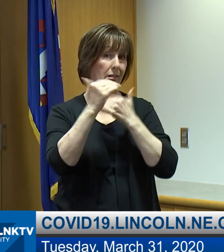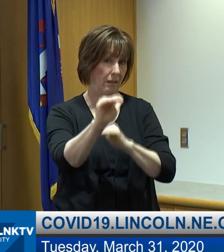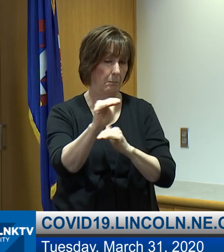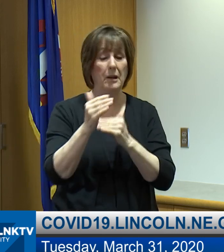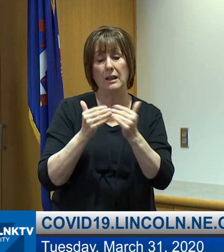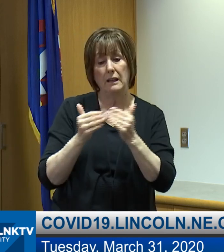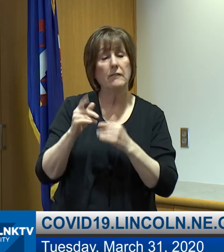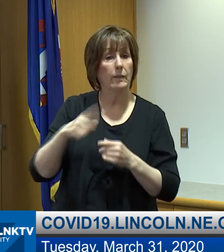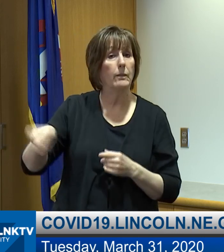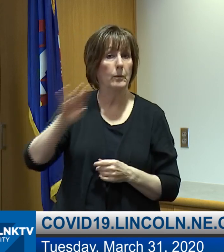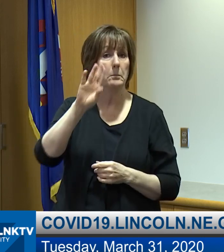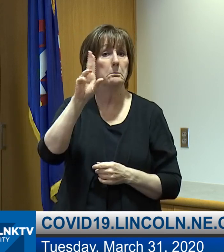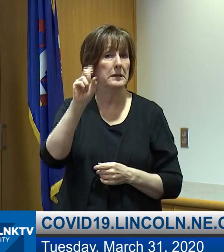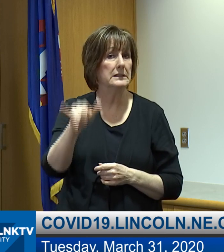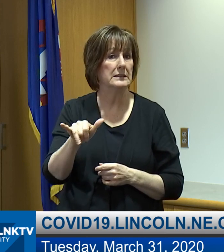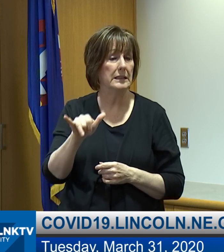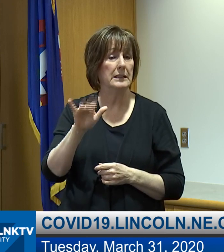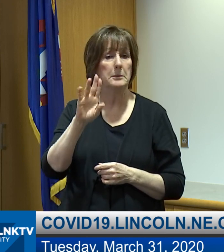busier routes.